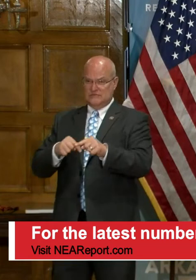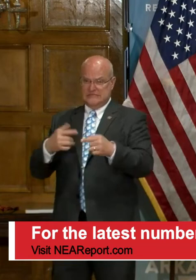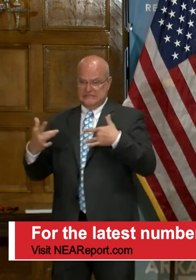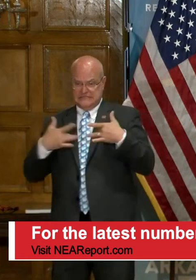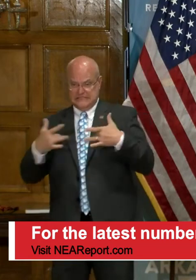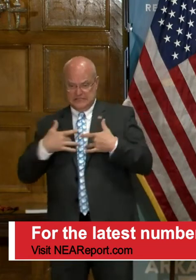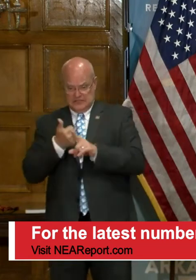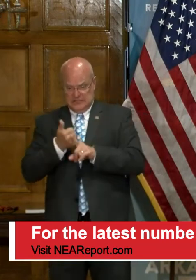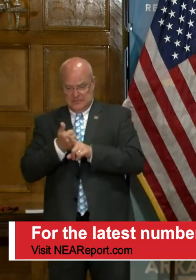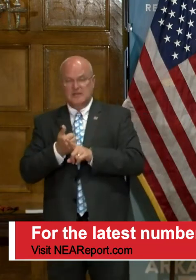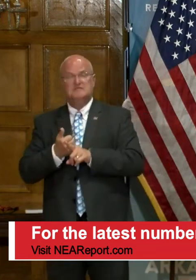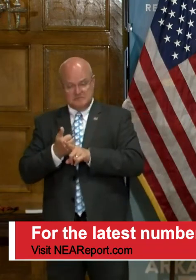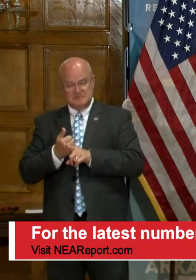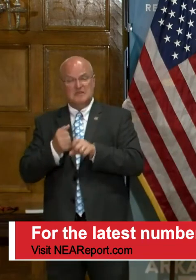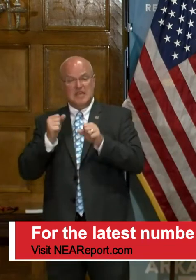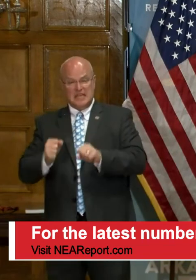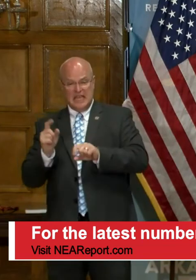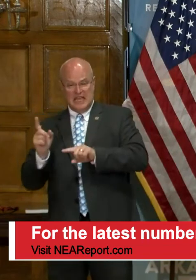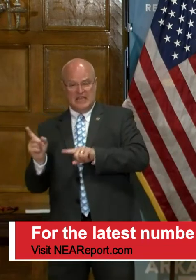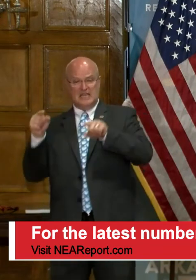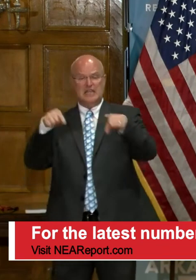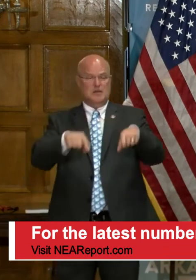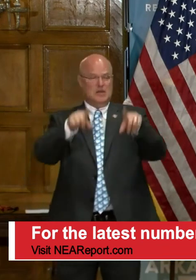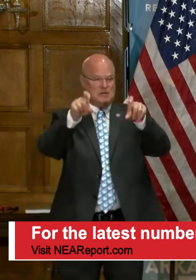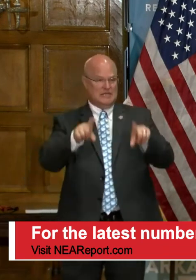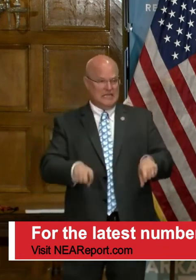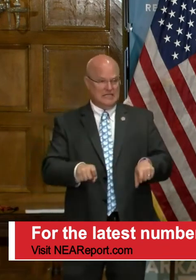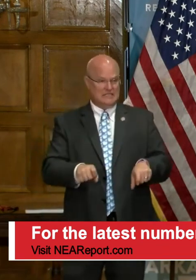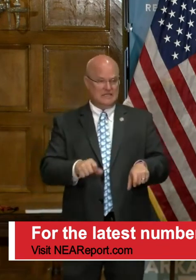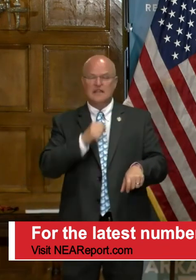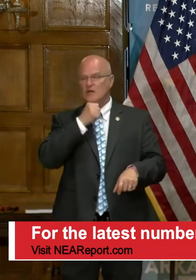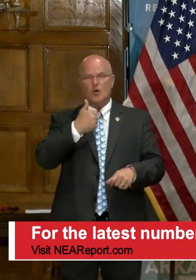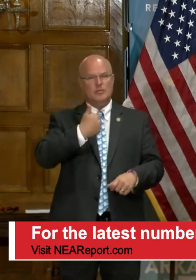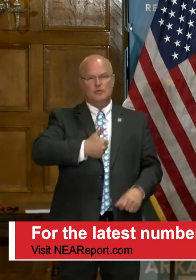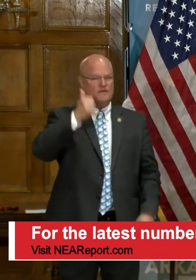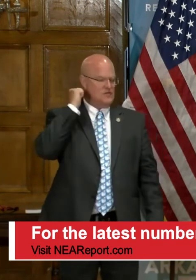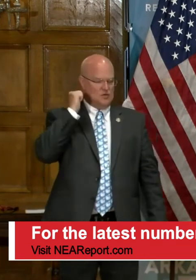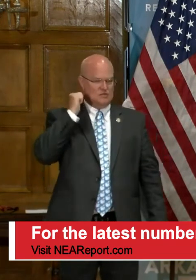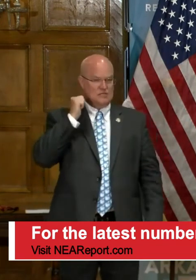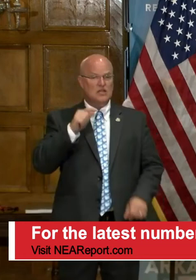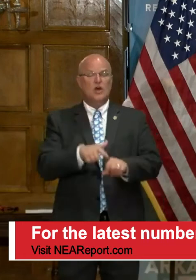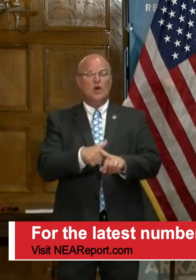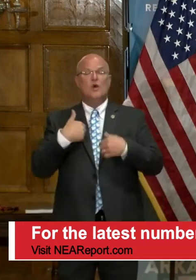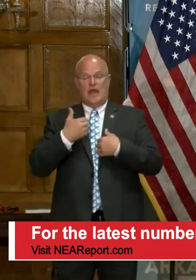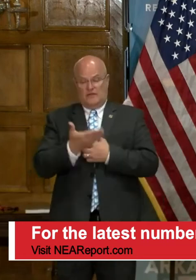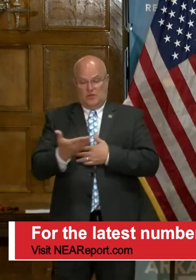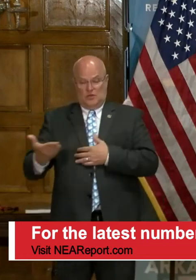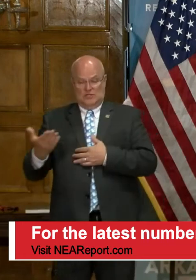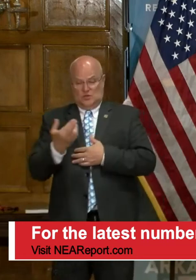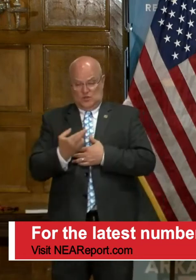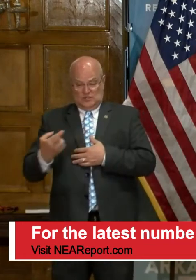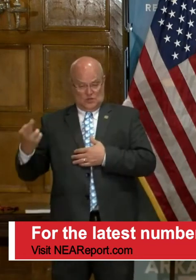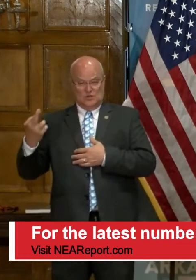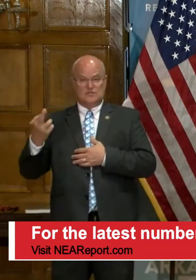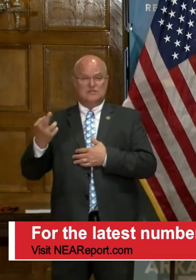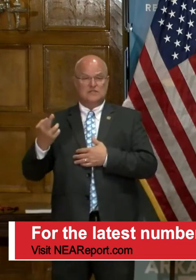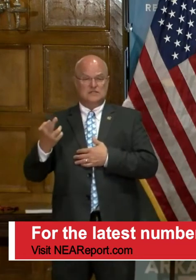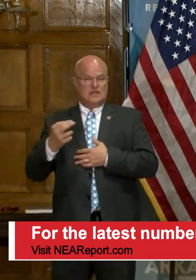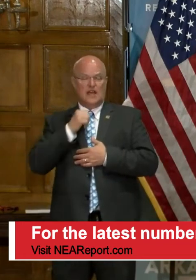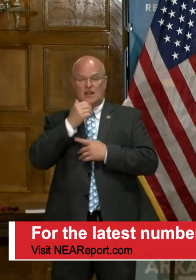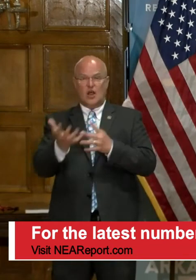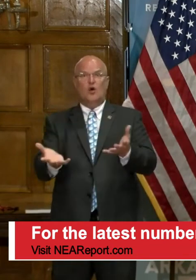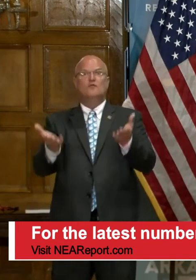concerned, then they should come in as well. They won't be turned away. As long as we have resources and are